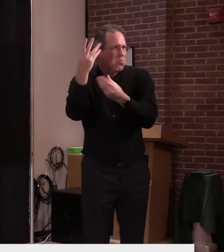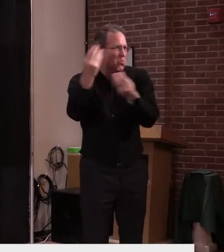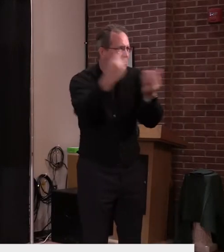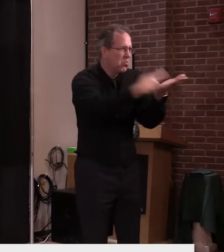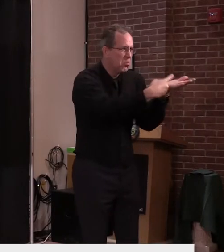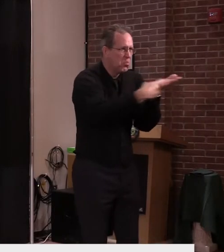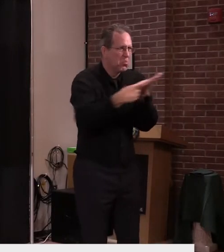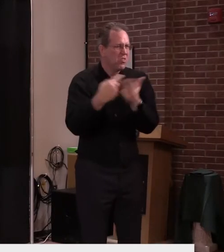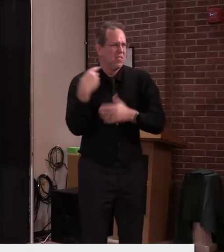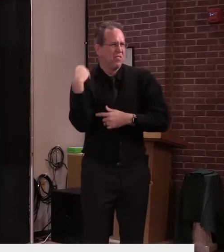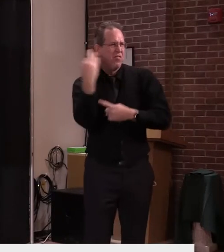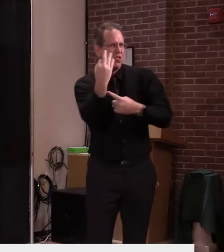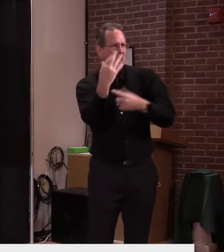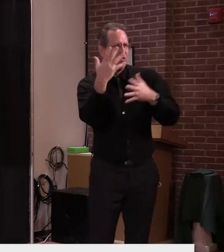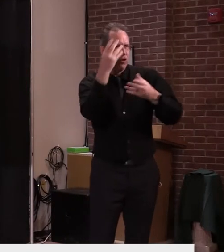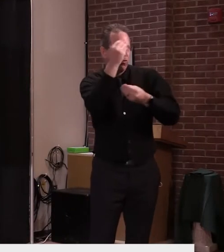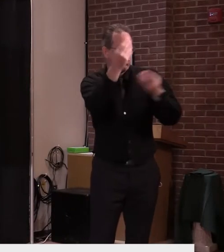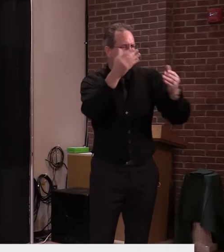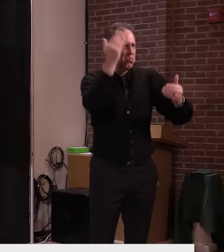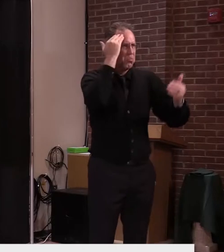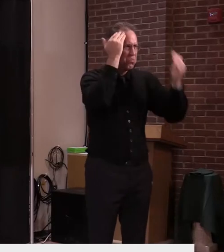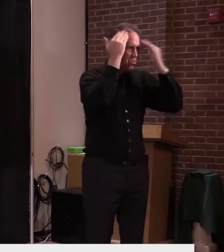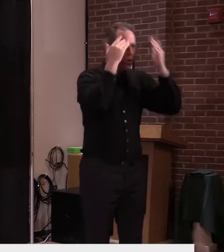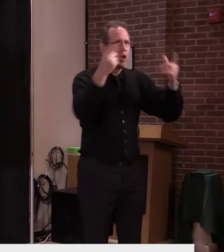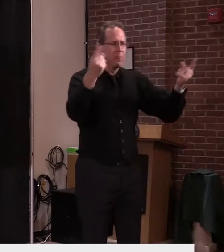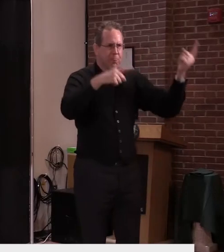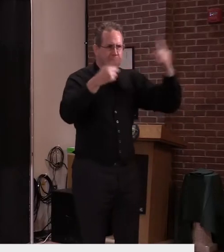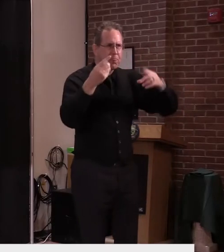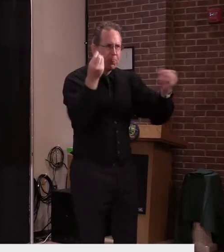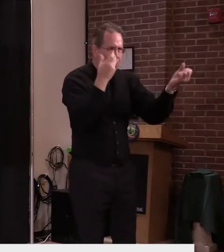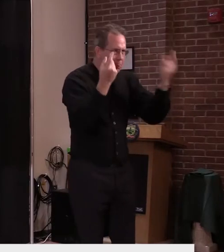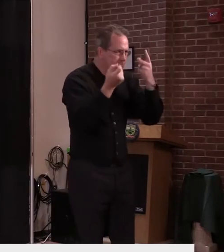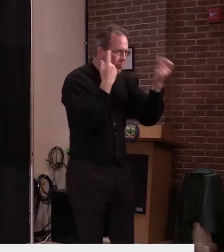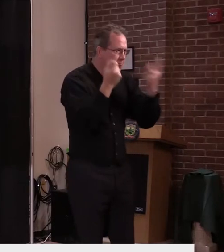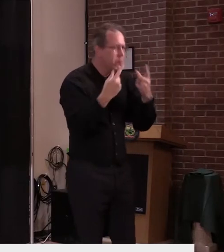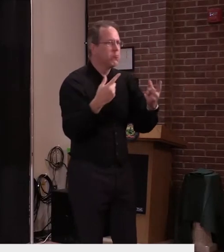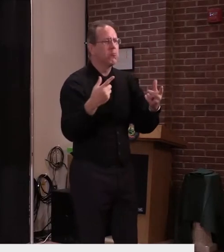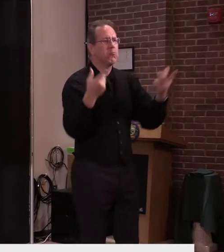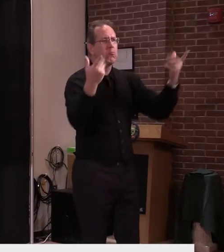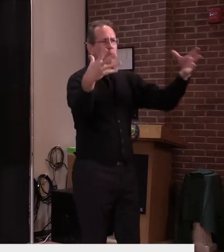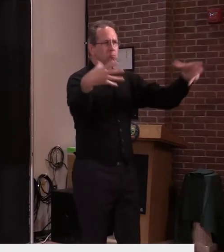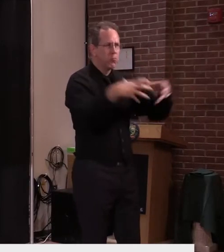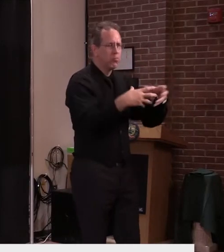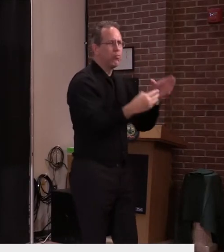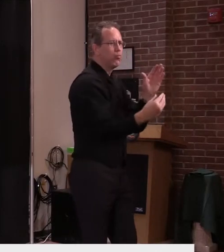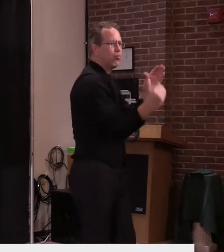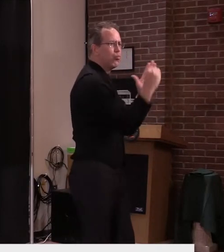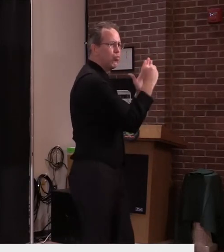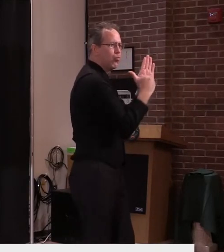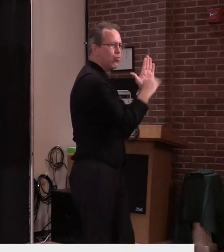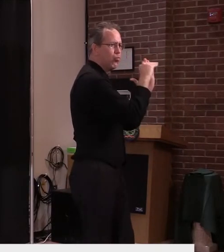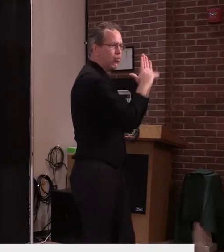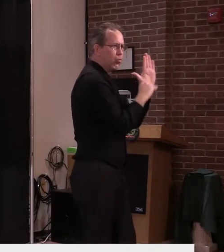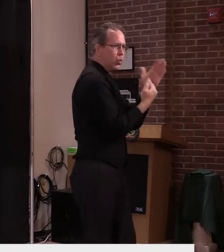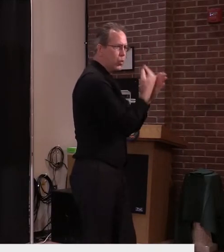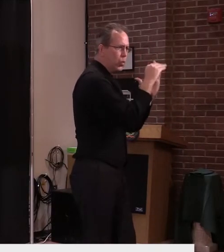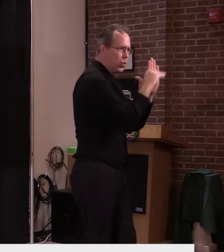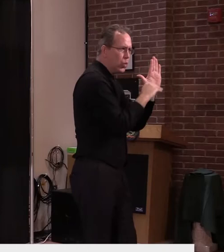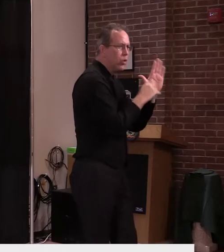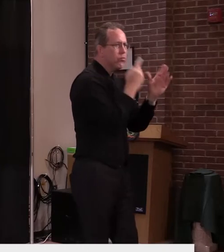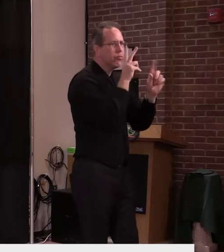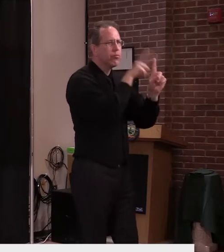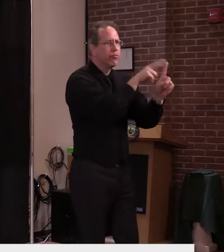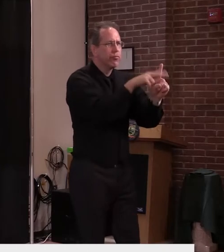Those conversations led me to publish an advisory email to superintendents, independent school heads, and school district COVID-19